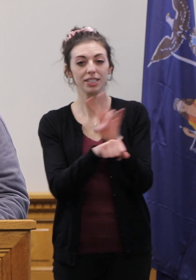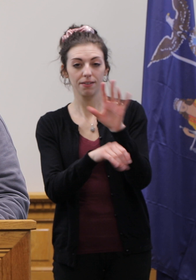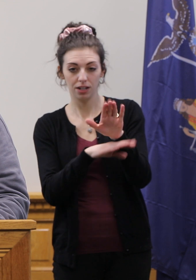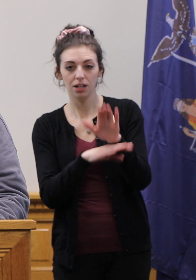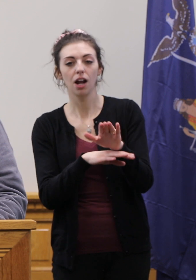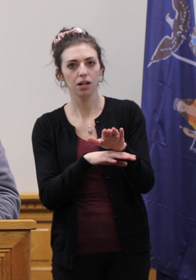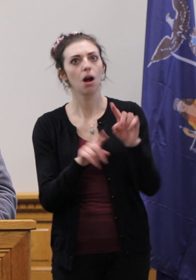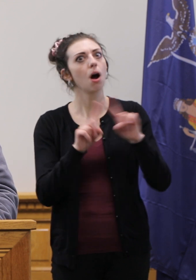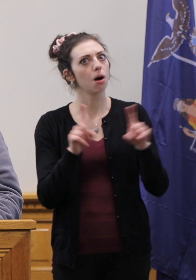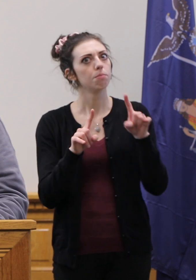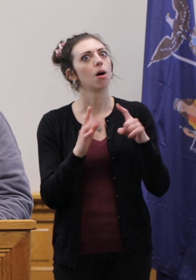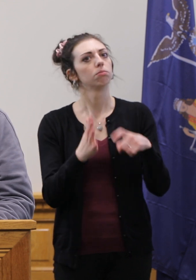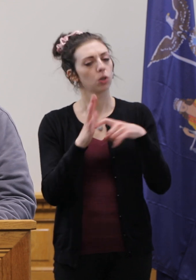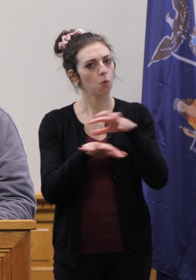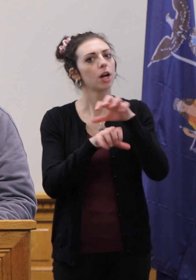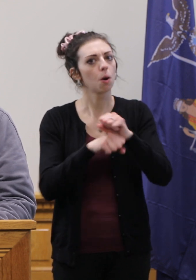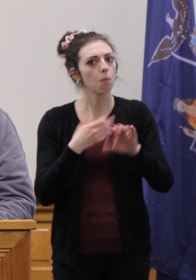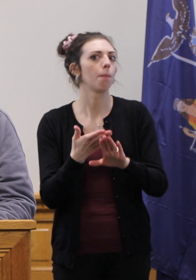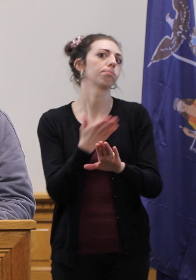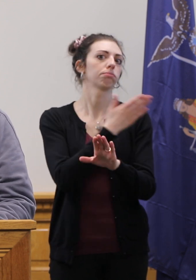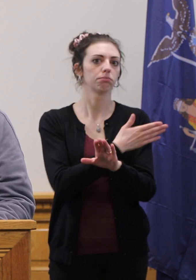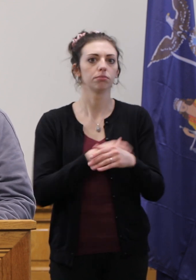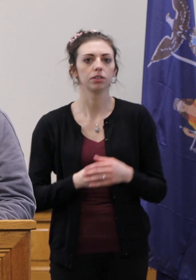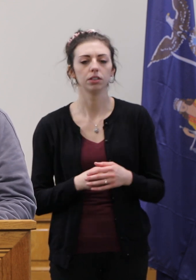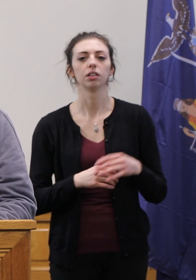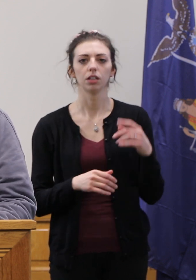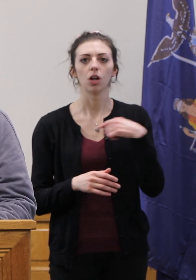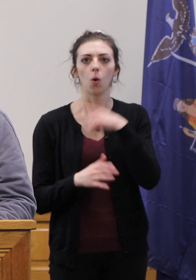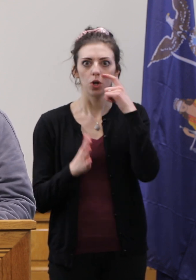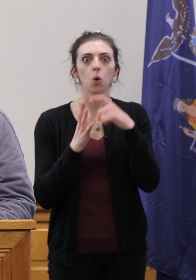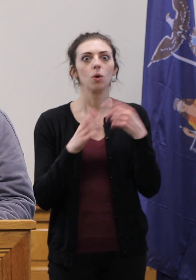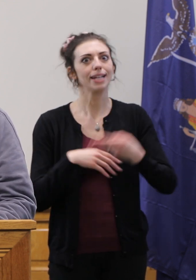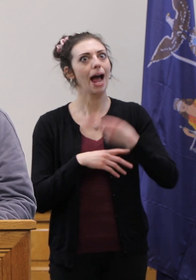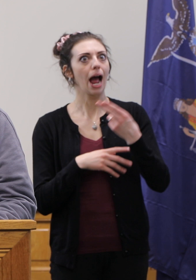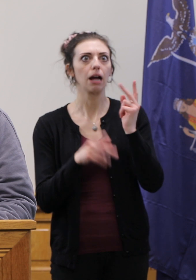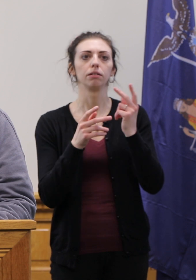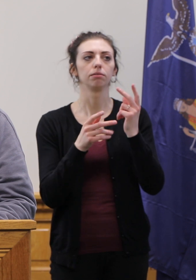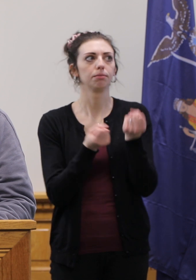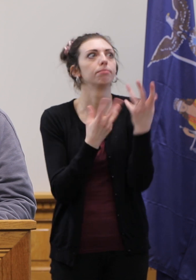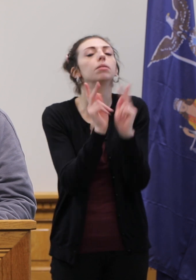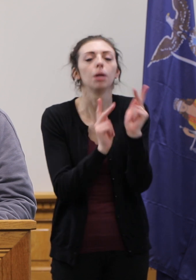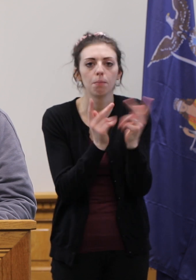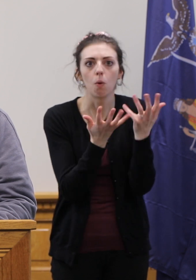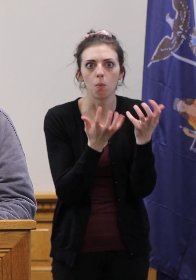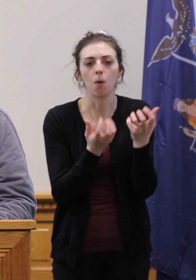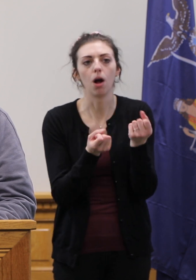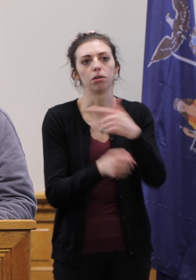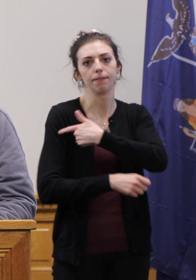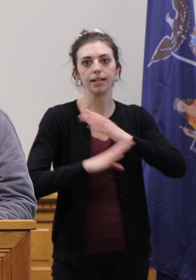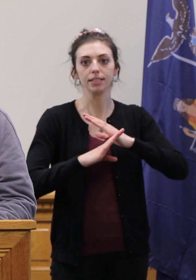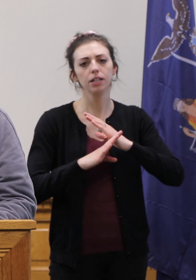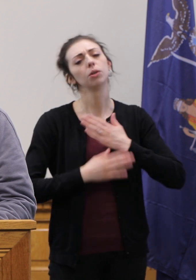advance. We continue to see high demand for the COVID-19 vaccine in Oswego County, and we appreciate everyone's patience.